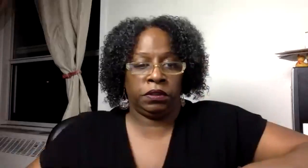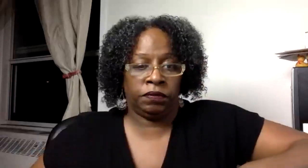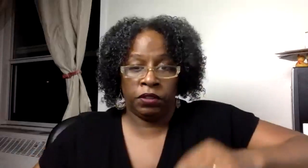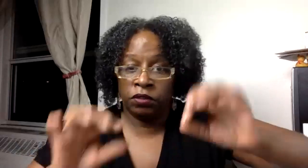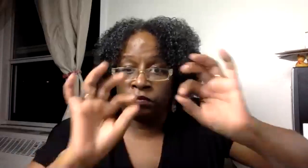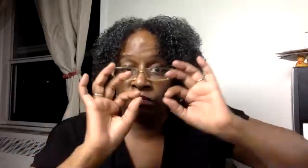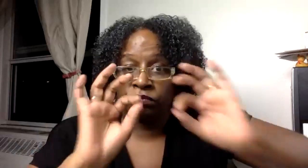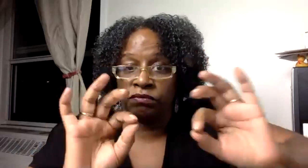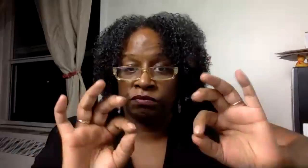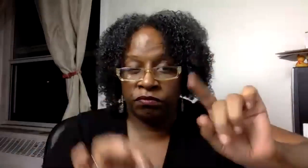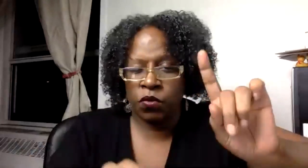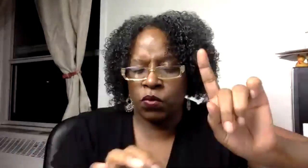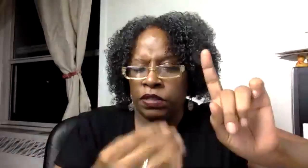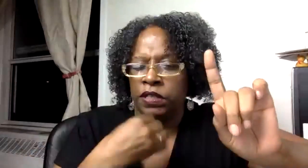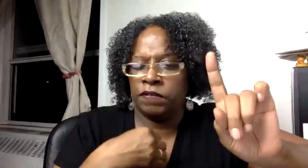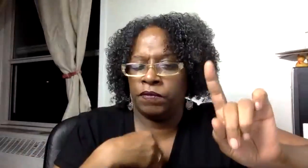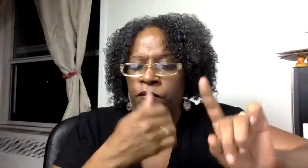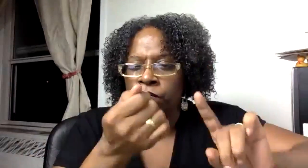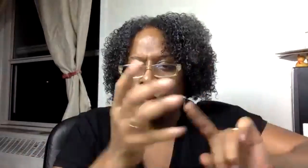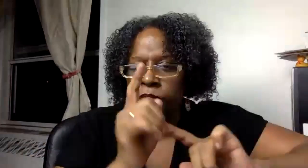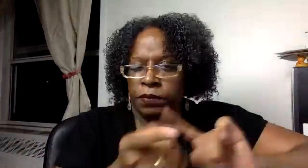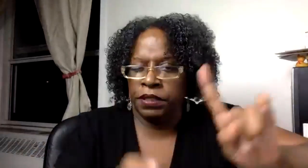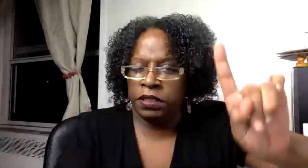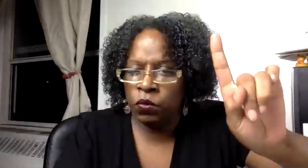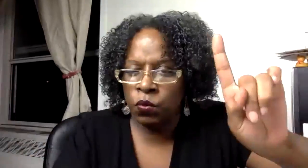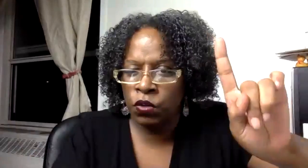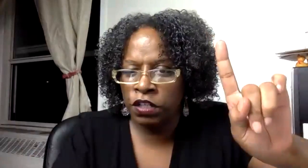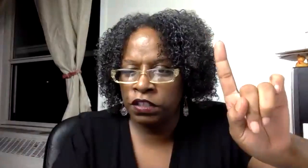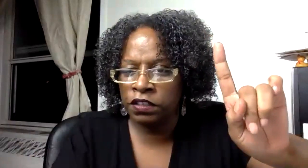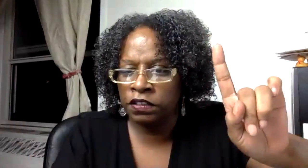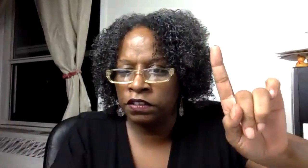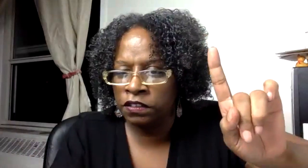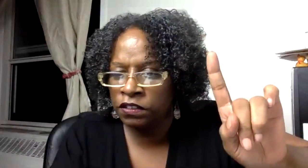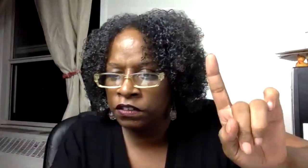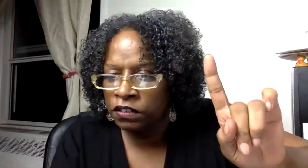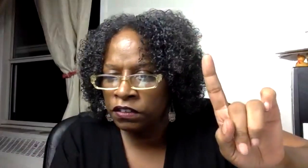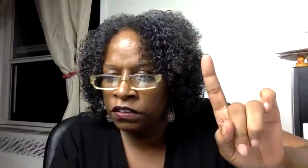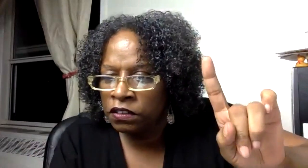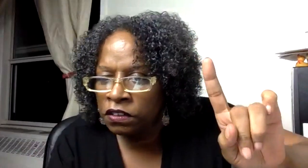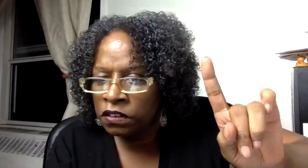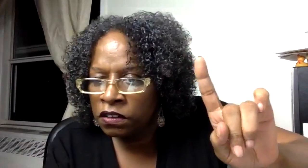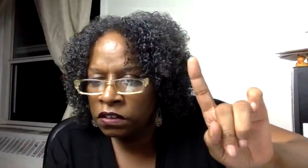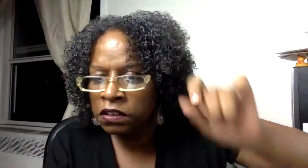out to the audience from Davina was talking about Black Lives Matter. Just 1 second, let me find